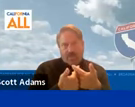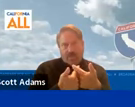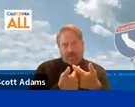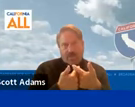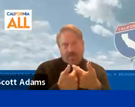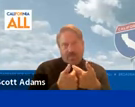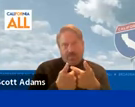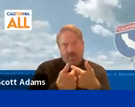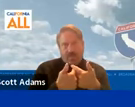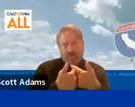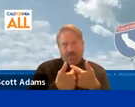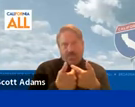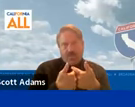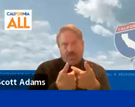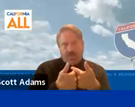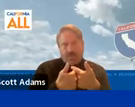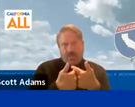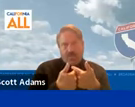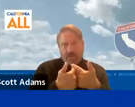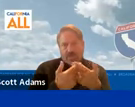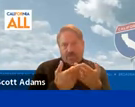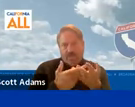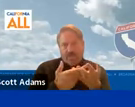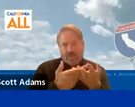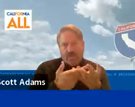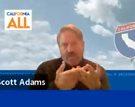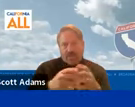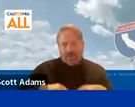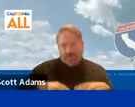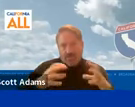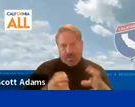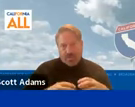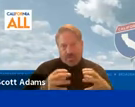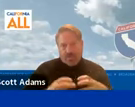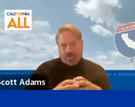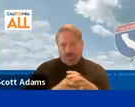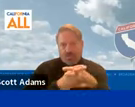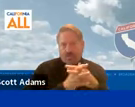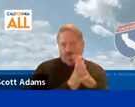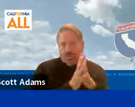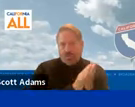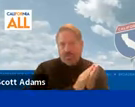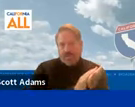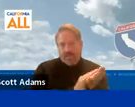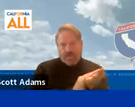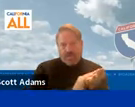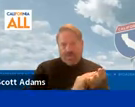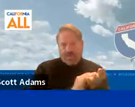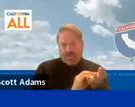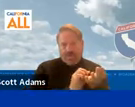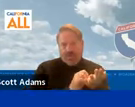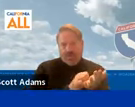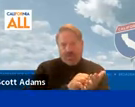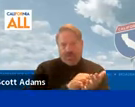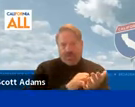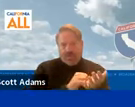really getting over those digital equity barriers, that, you know, there's the organizational and structural support that is